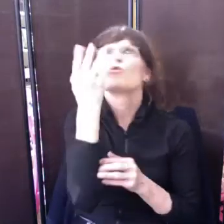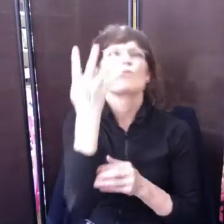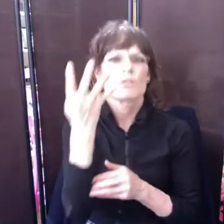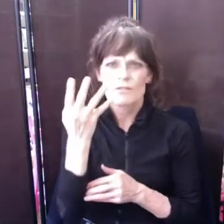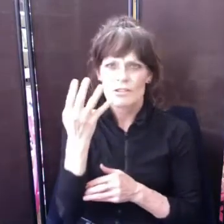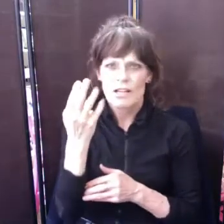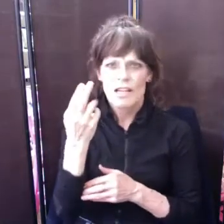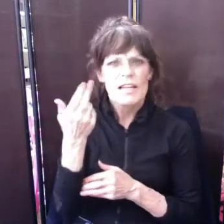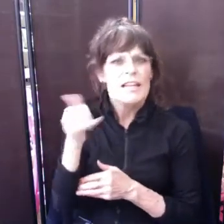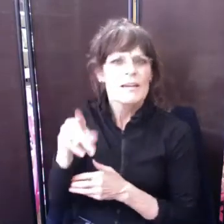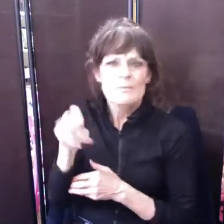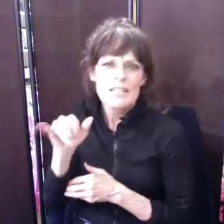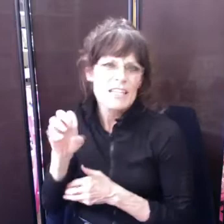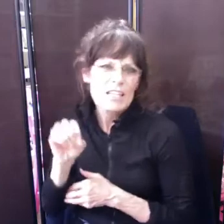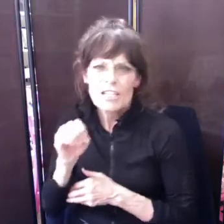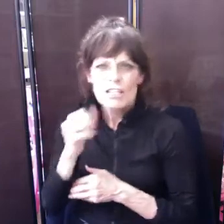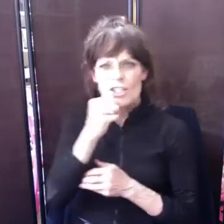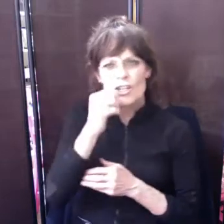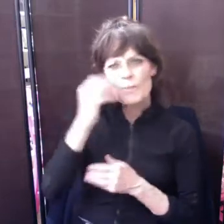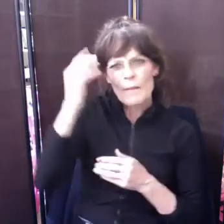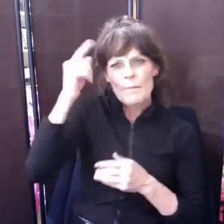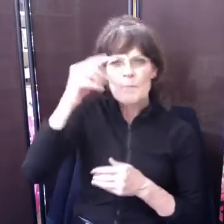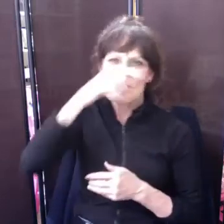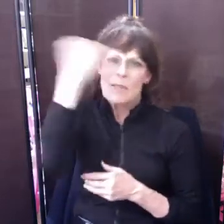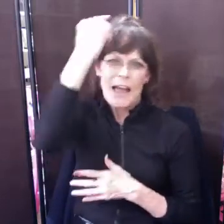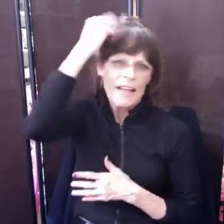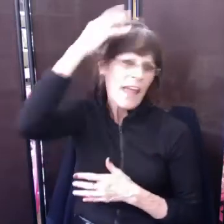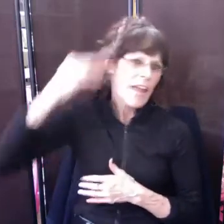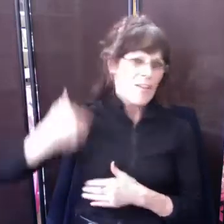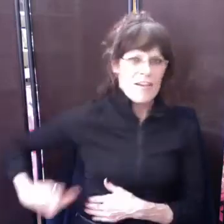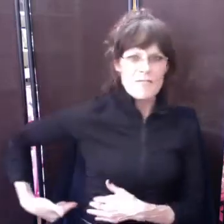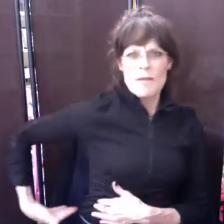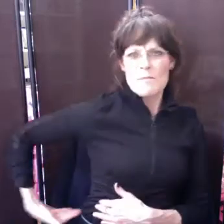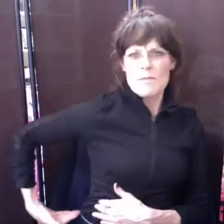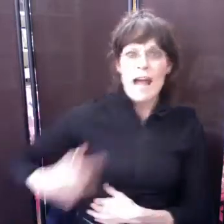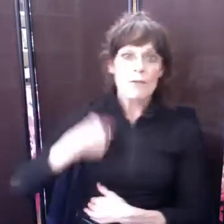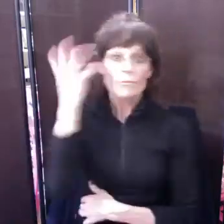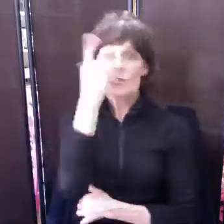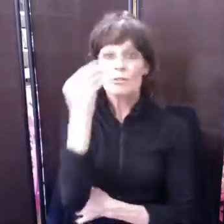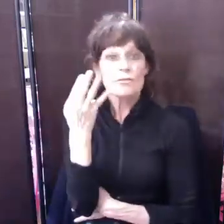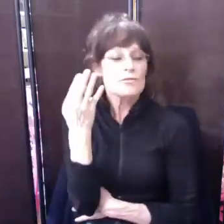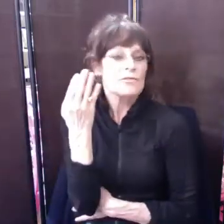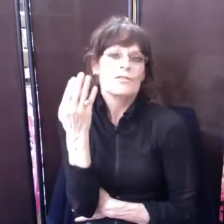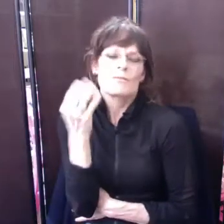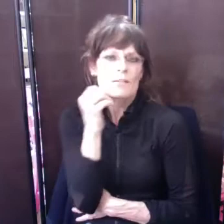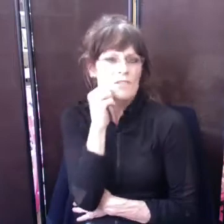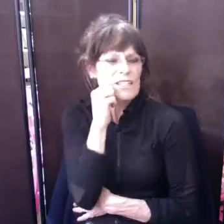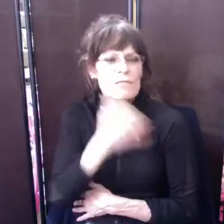know, I had black hair down to my butt. I was, you know, I was beautiful. I had porcelain skin. I was gorgeous.